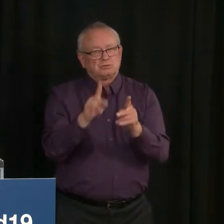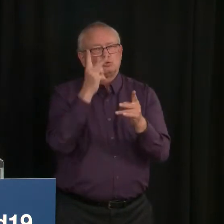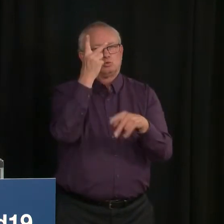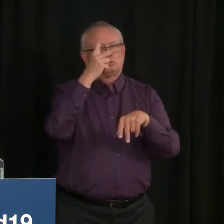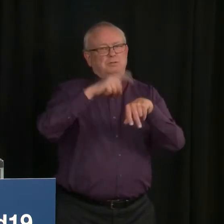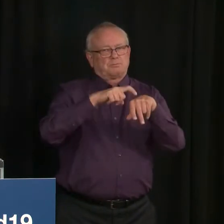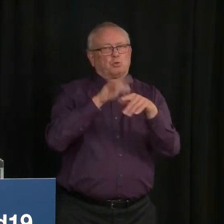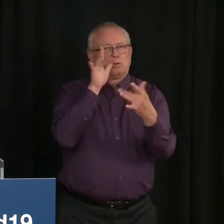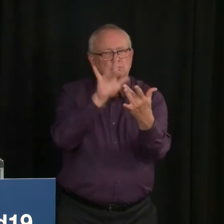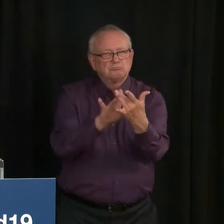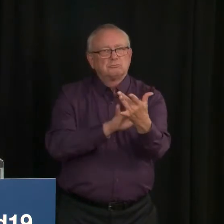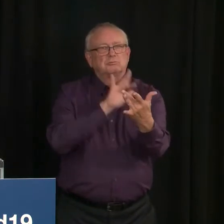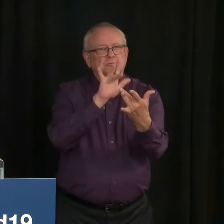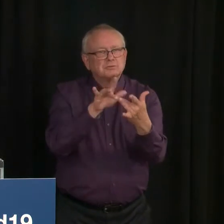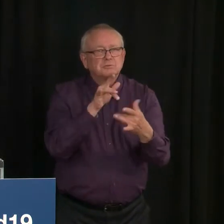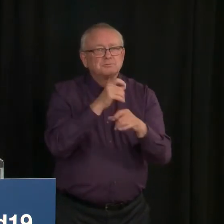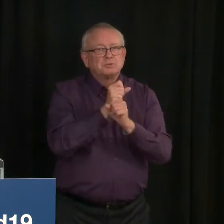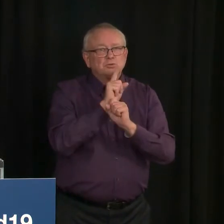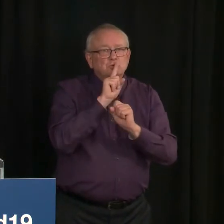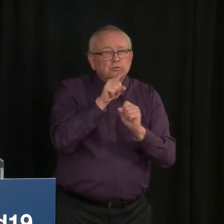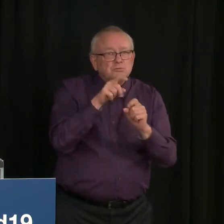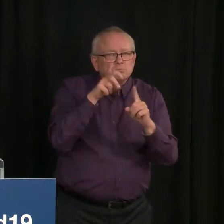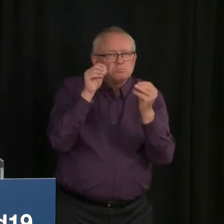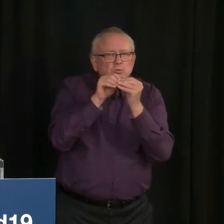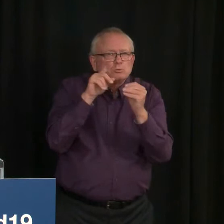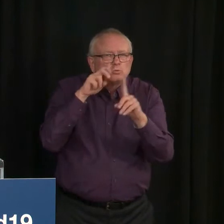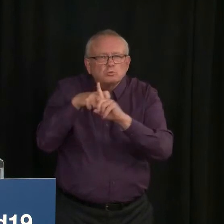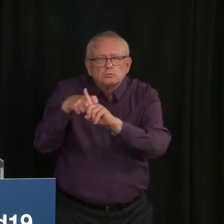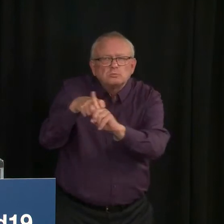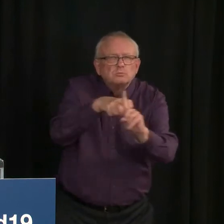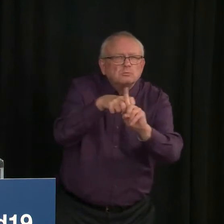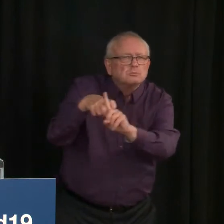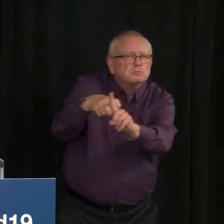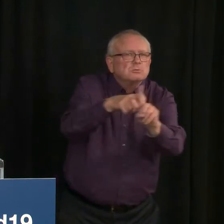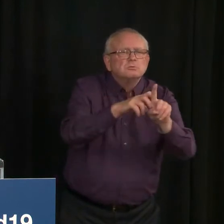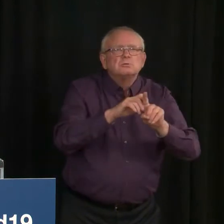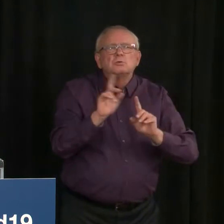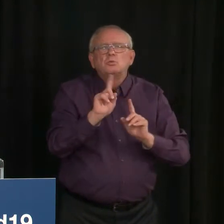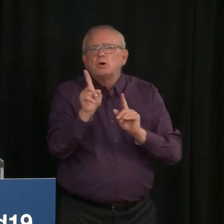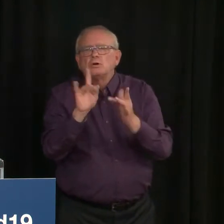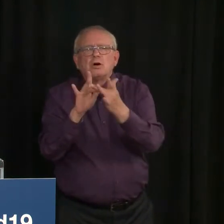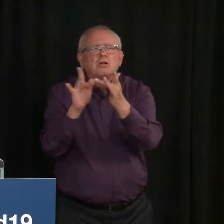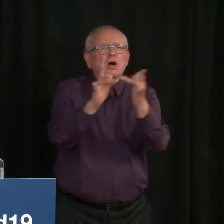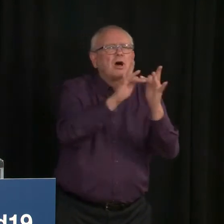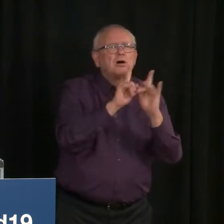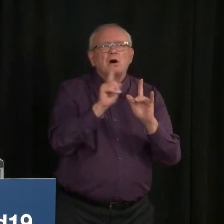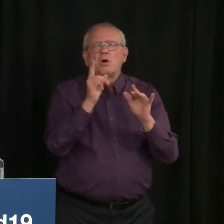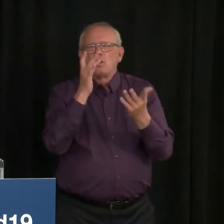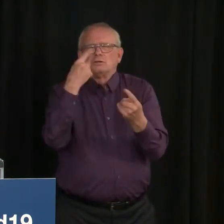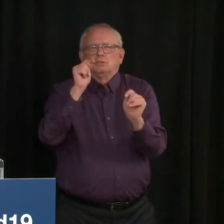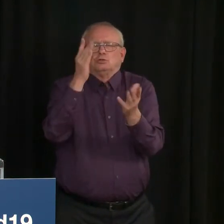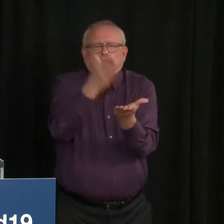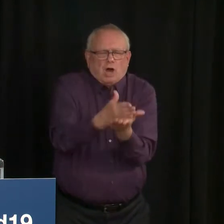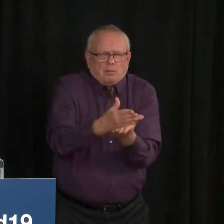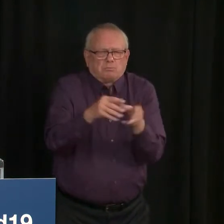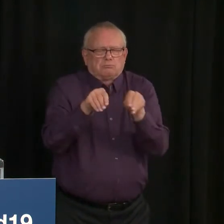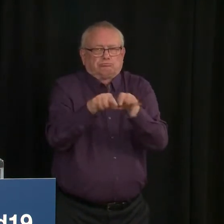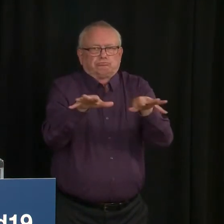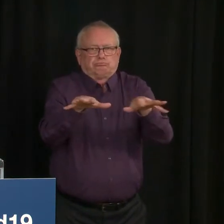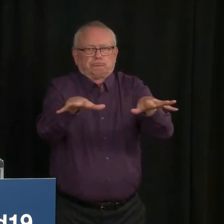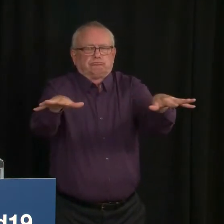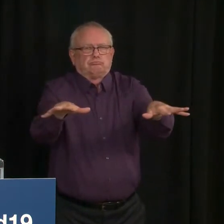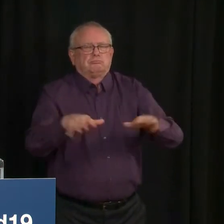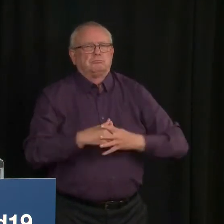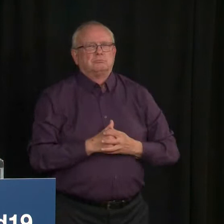aggressively contain this virus. The bottom line is that while any new variant is a concern, we can still work together to stop